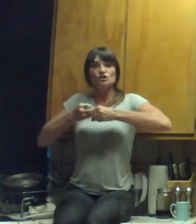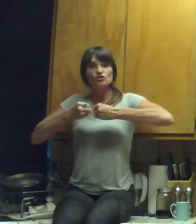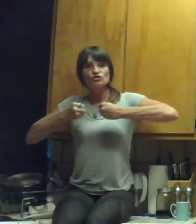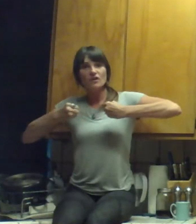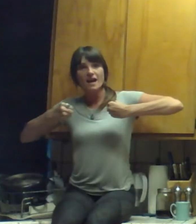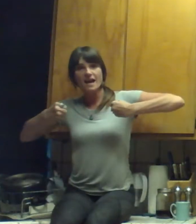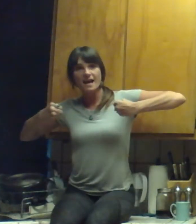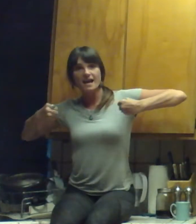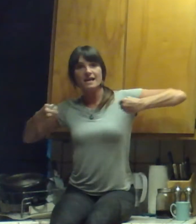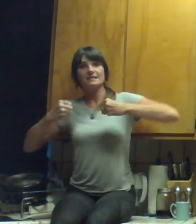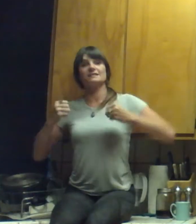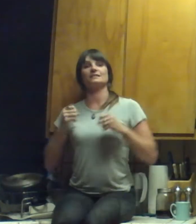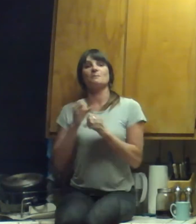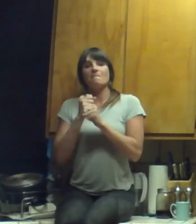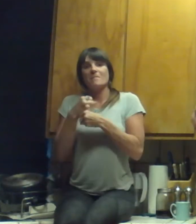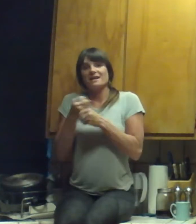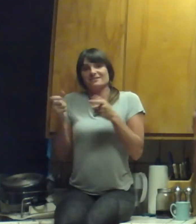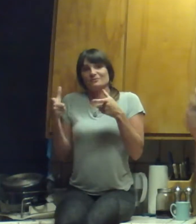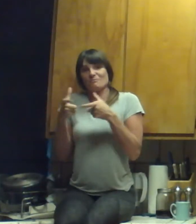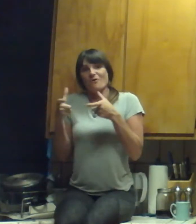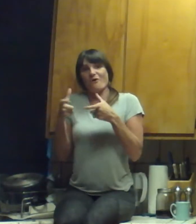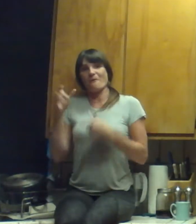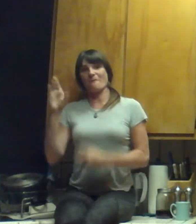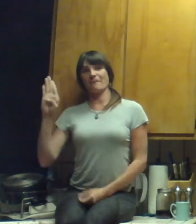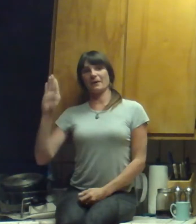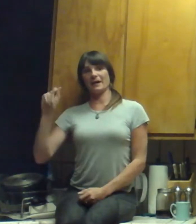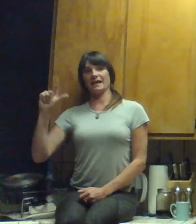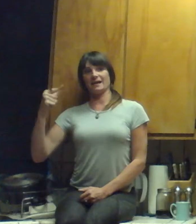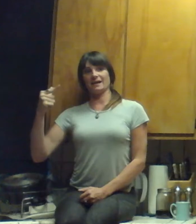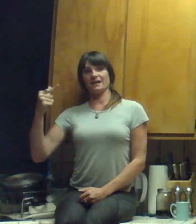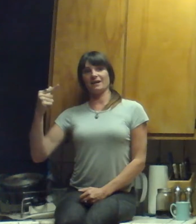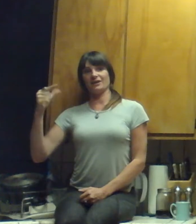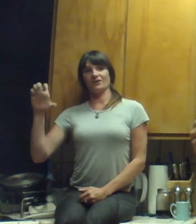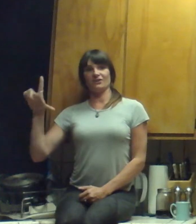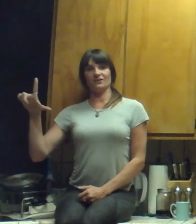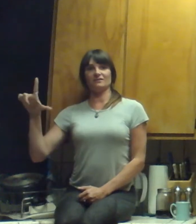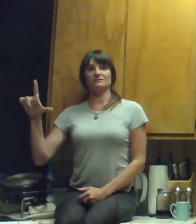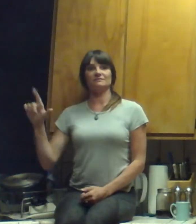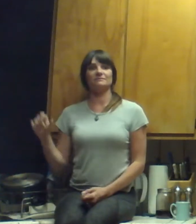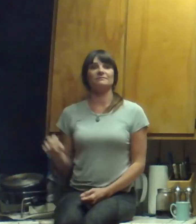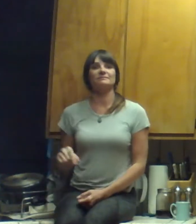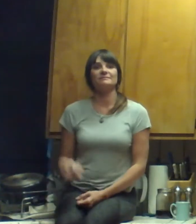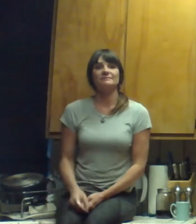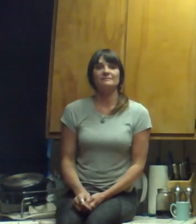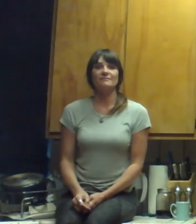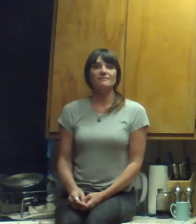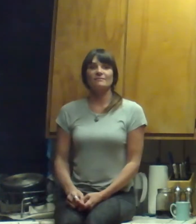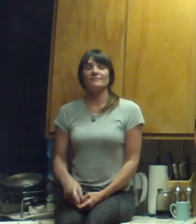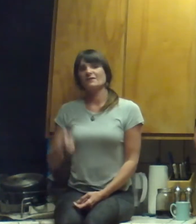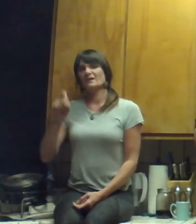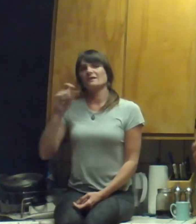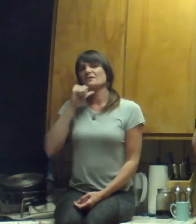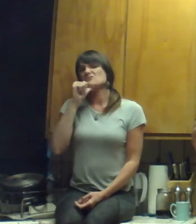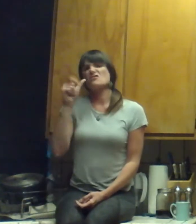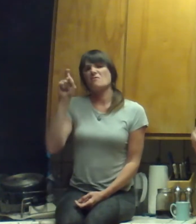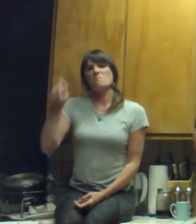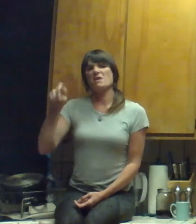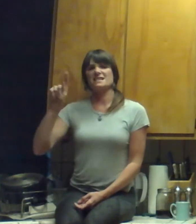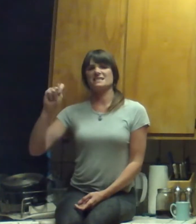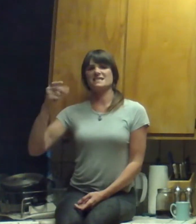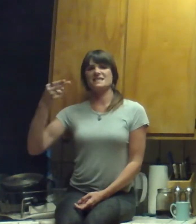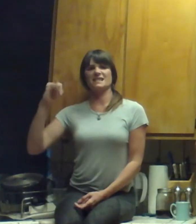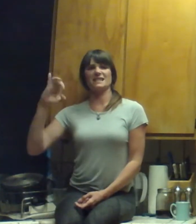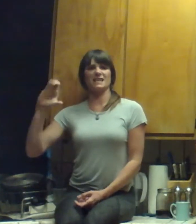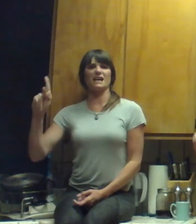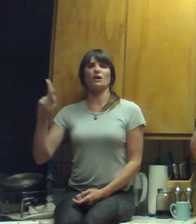make a little bagel. And it doesn't have to be real thick. It's gonna get bigger when we